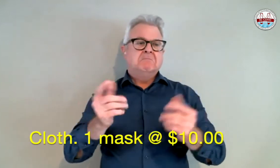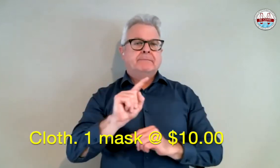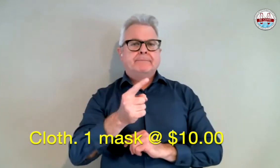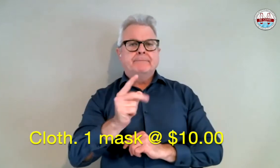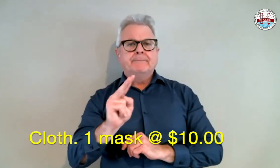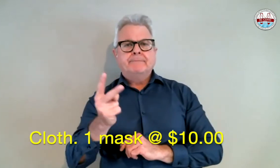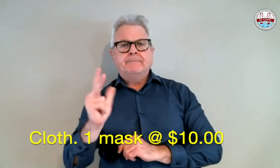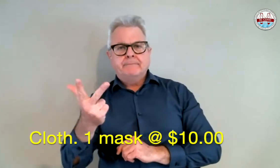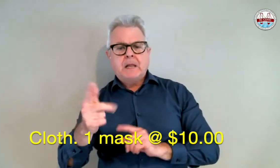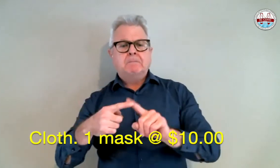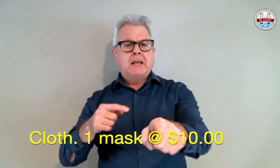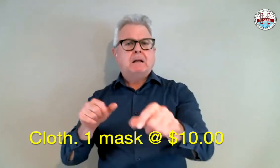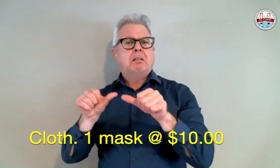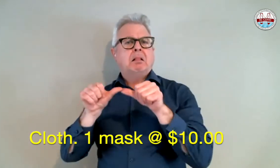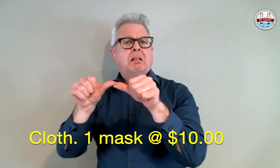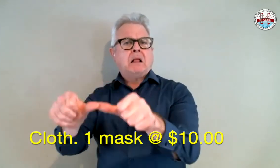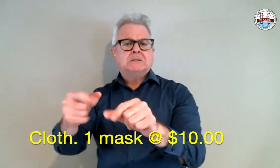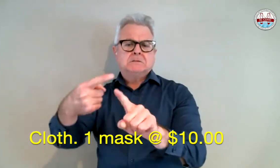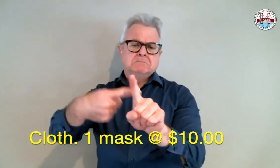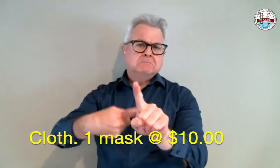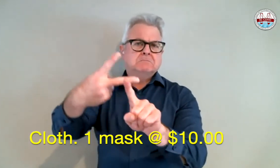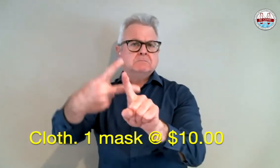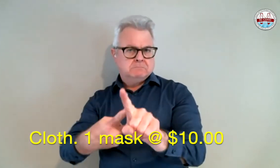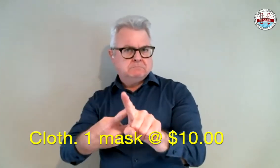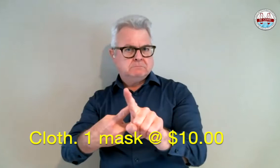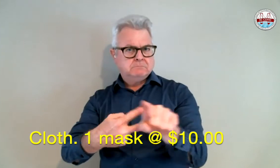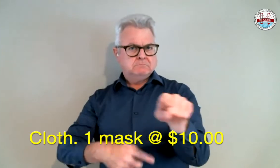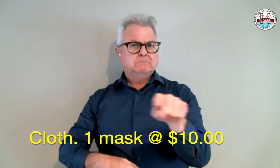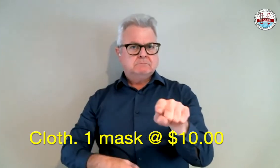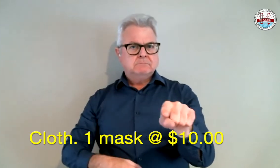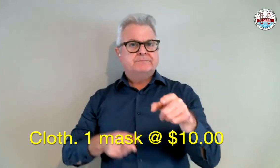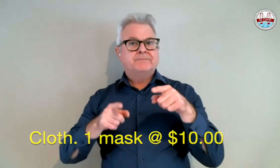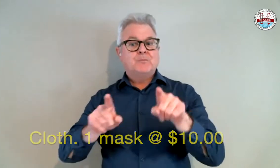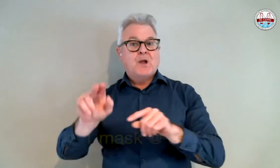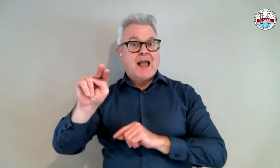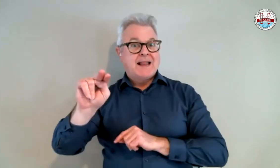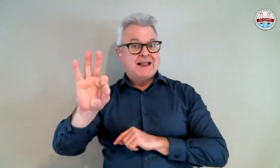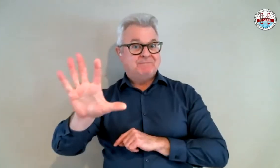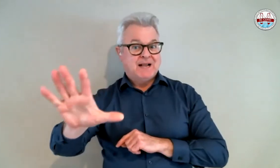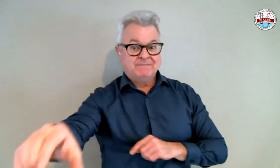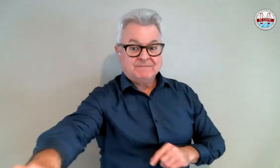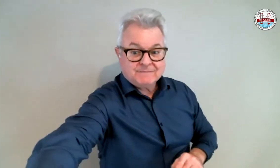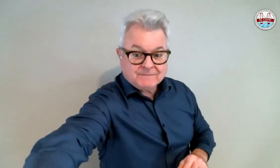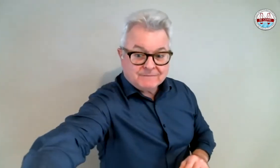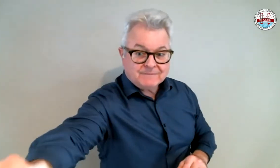home and selling them for $1 or $2 to $3. They last a lot longer. They can last up to 3 months, but